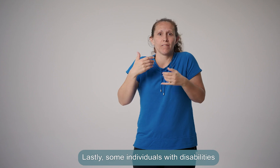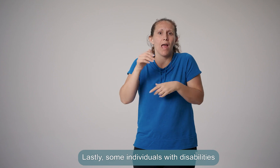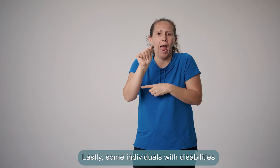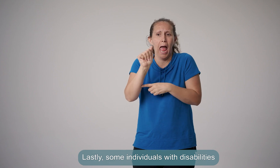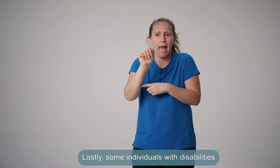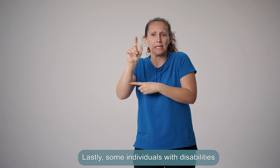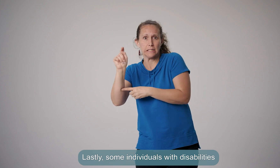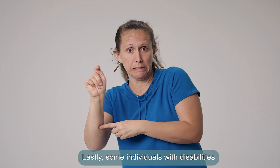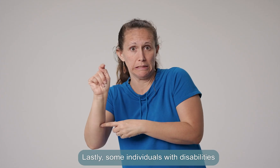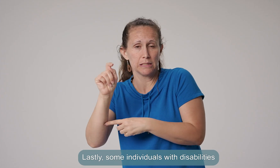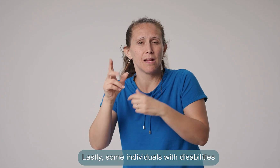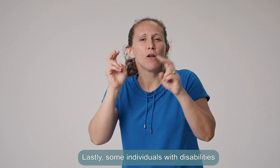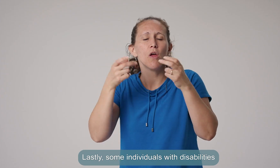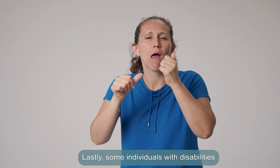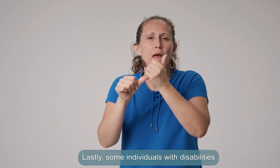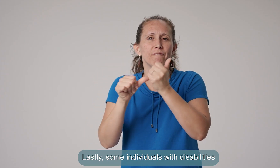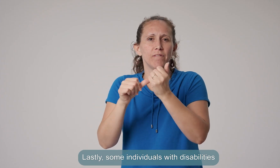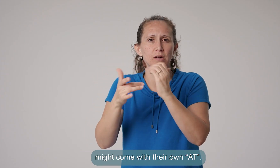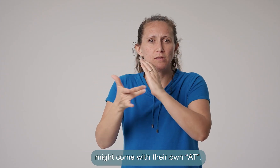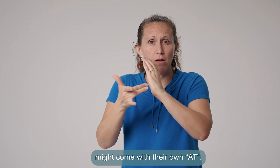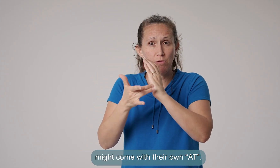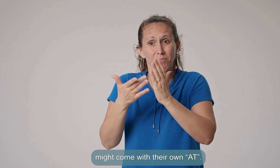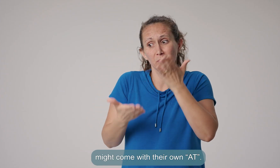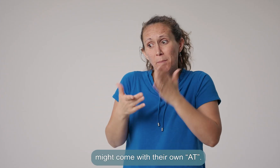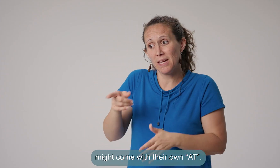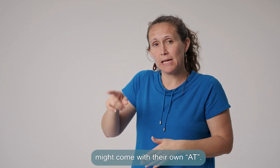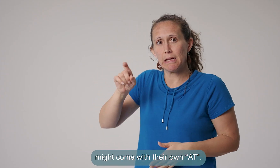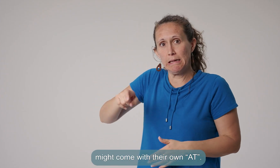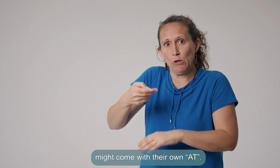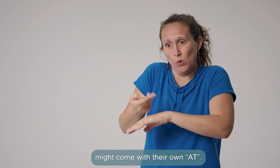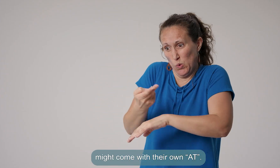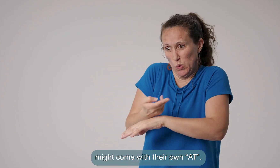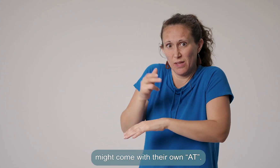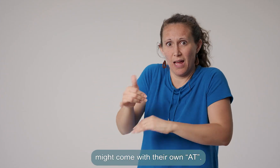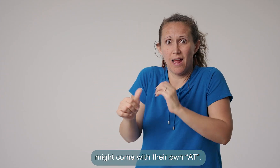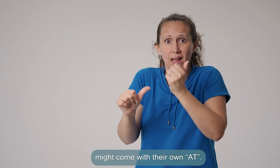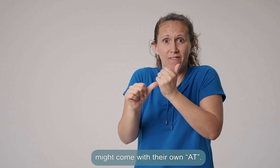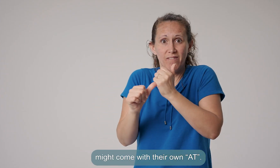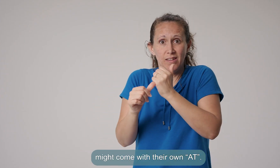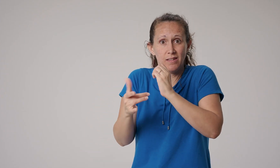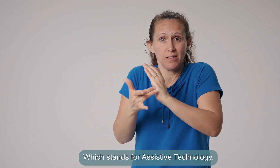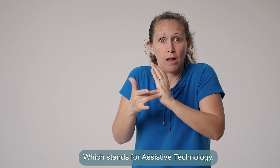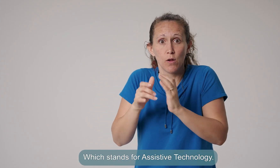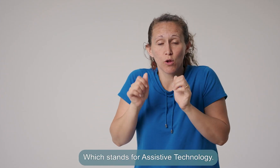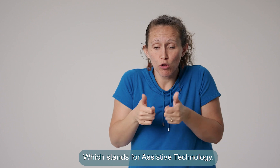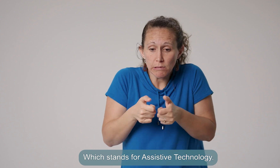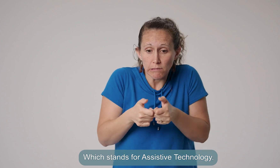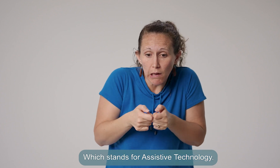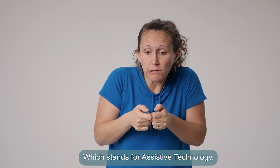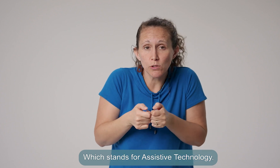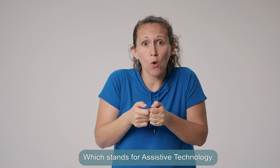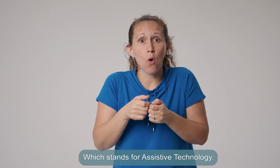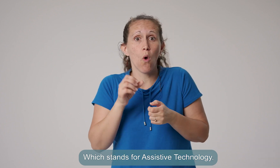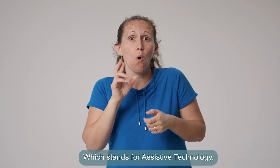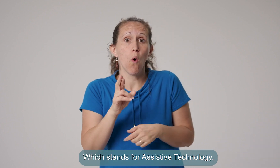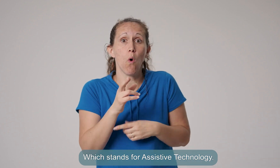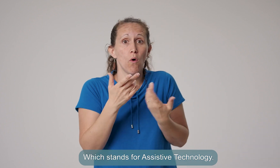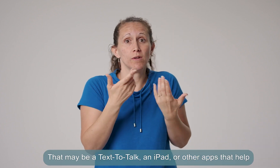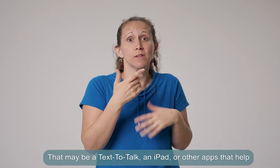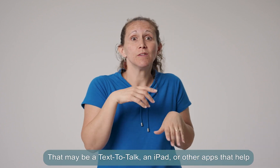Lastly, some individuals with disabilities might come with their own AT, which stands for Assistive Technology. That may